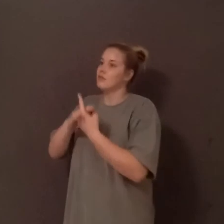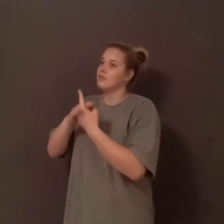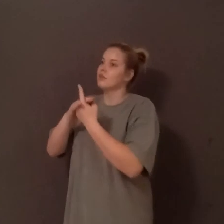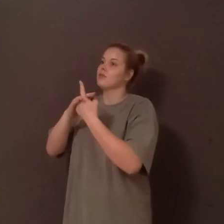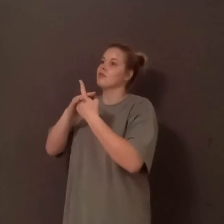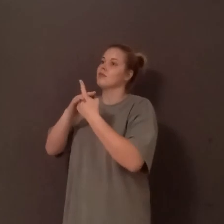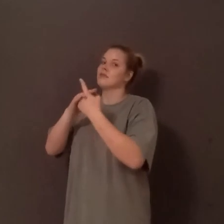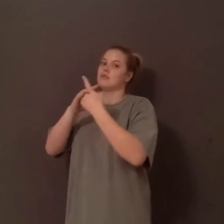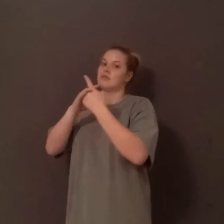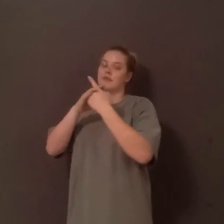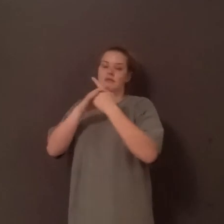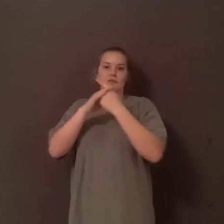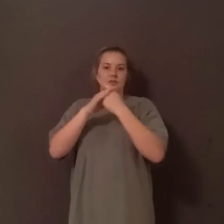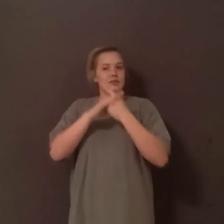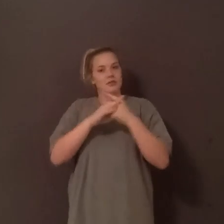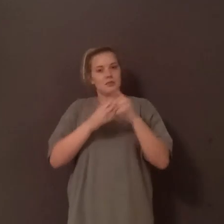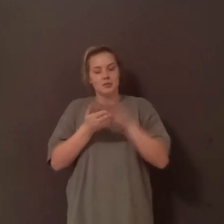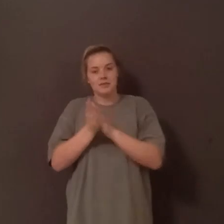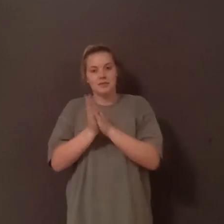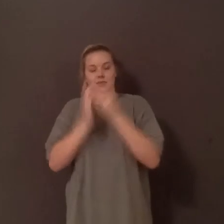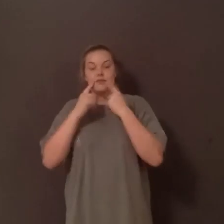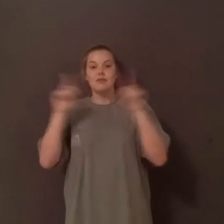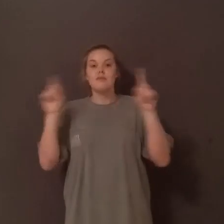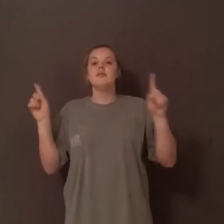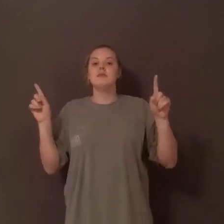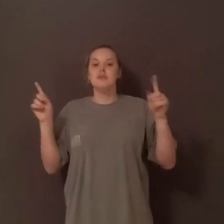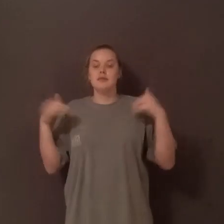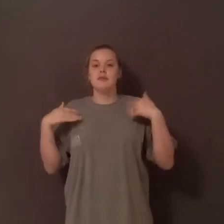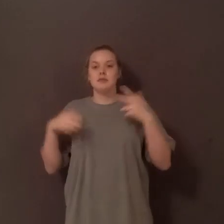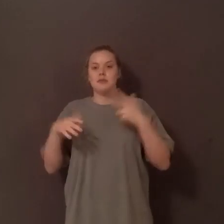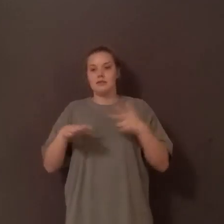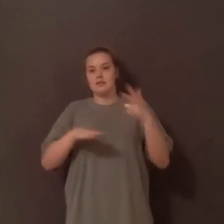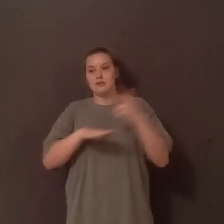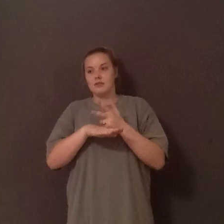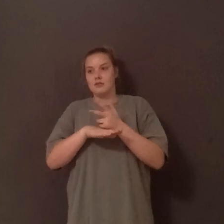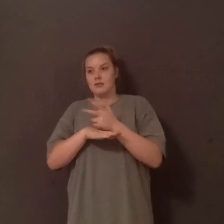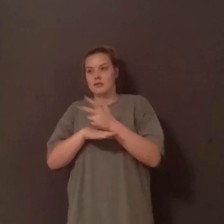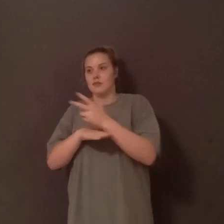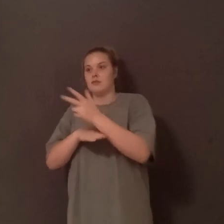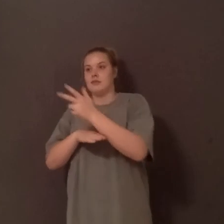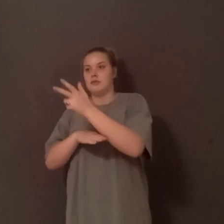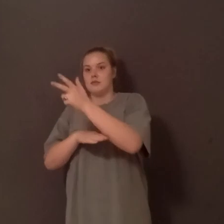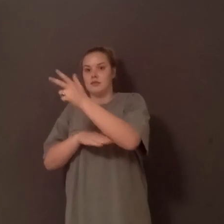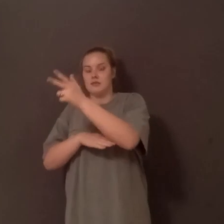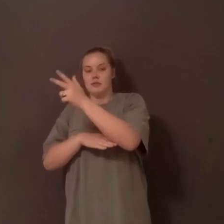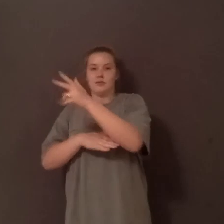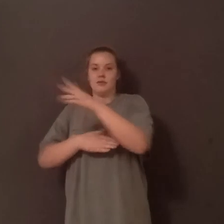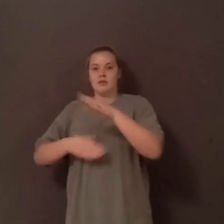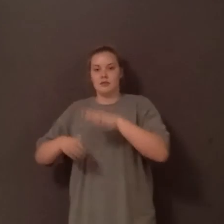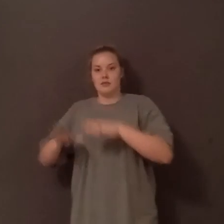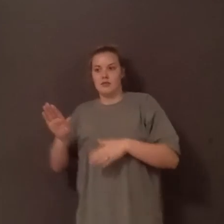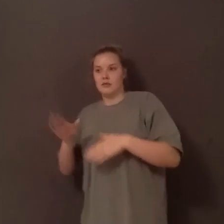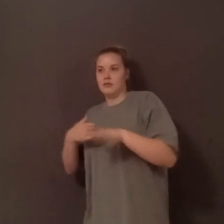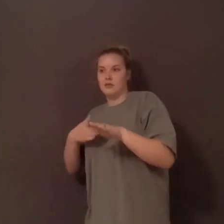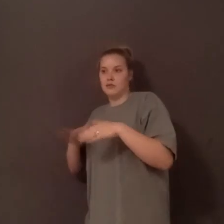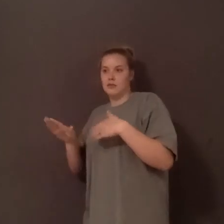in Hollywood. So I took the bus up to the Celebrity Center, and I walk in, and we went into their theater room to watch their orientation